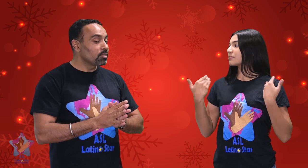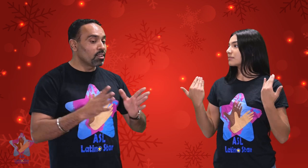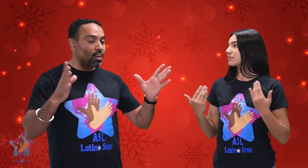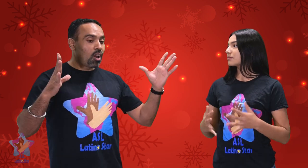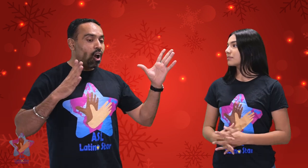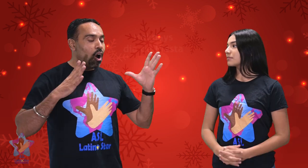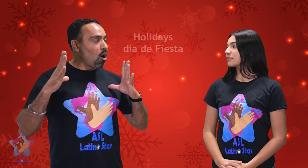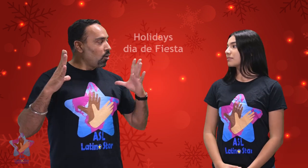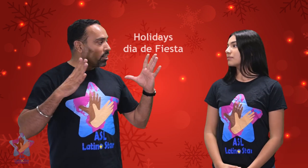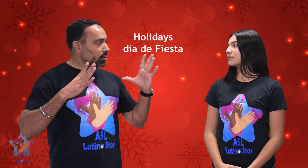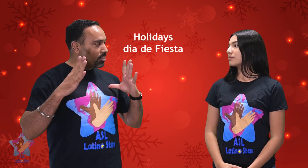Holidays.